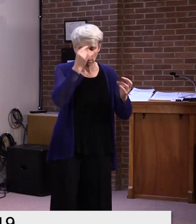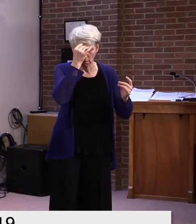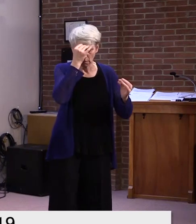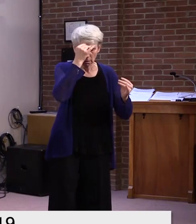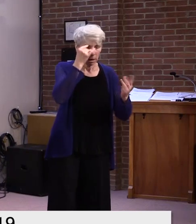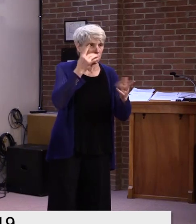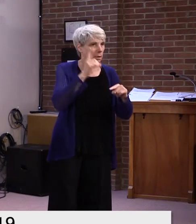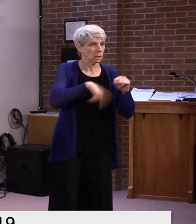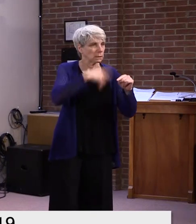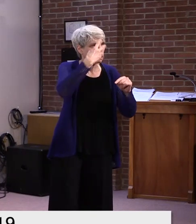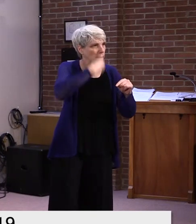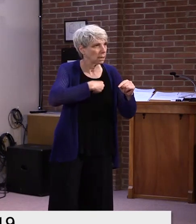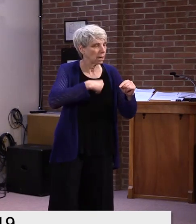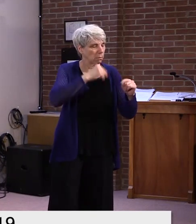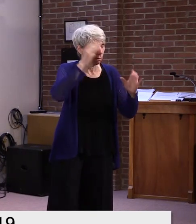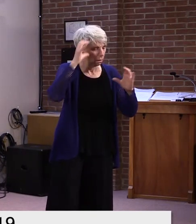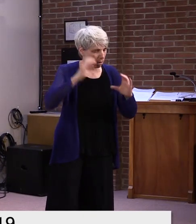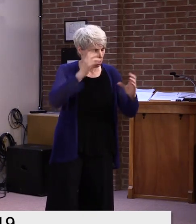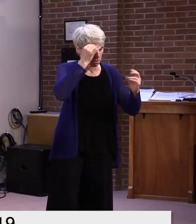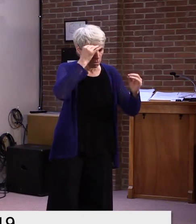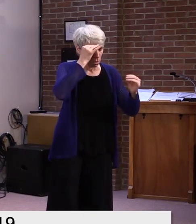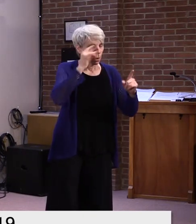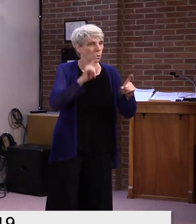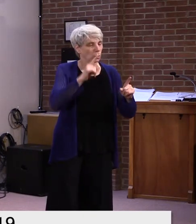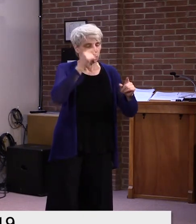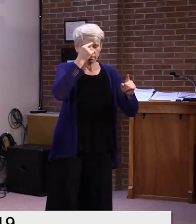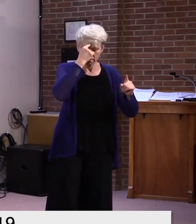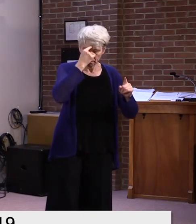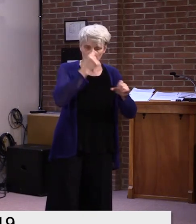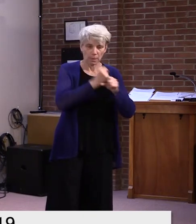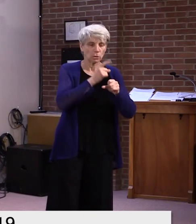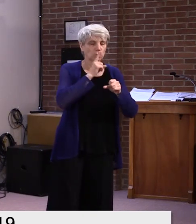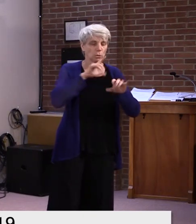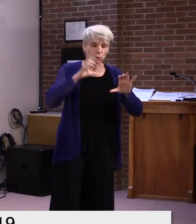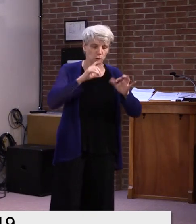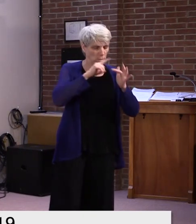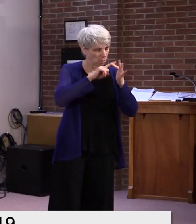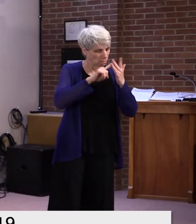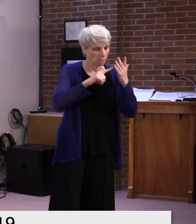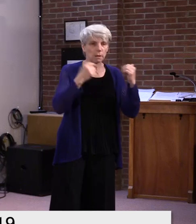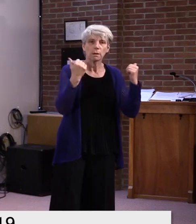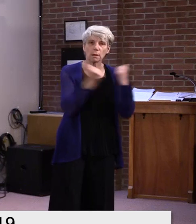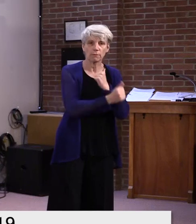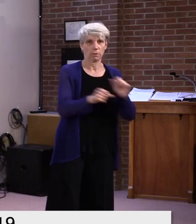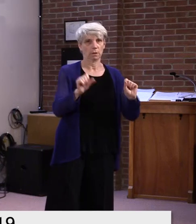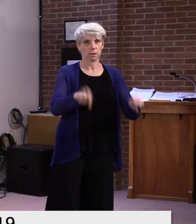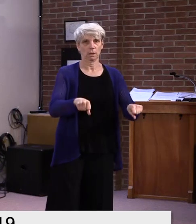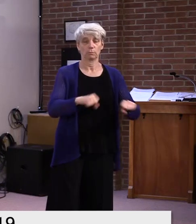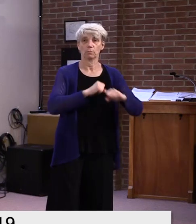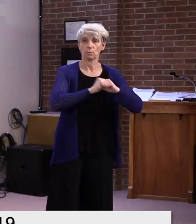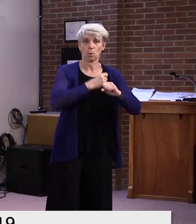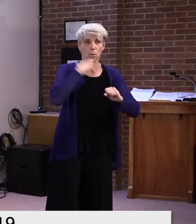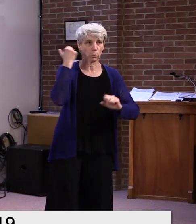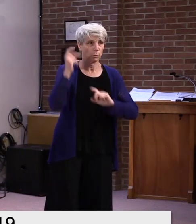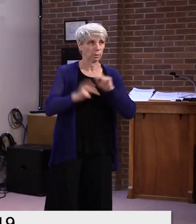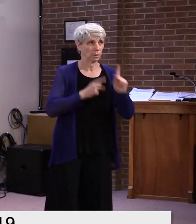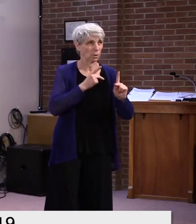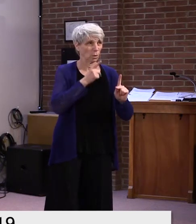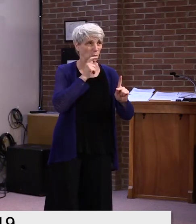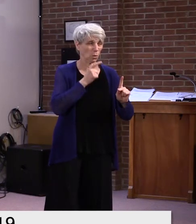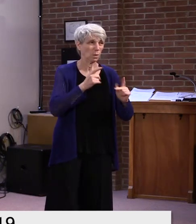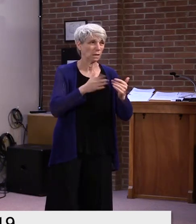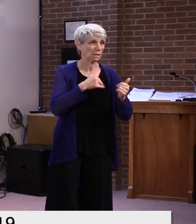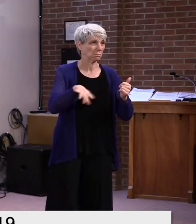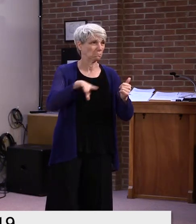awake were about making sure we were doing everything possible to protect our seniors who are the most vulnerable to this